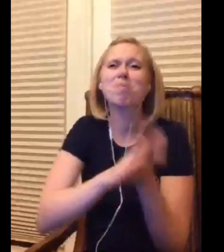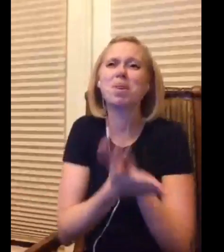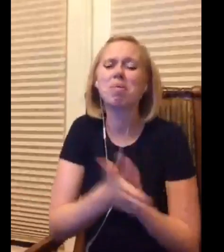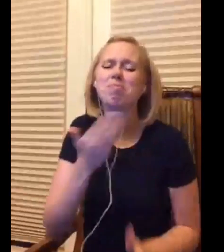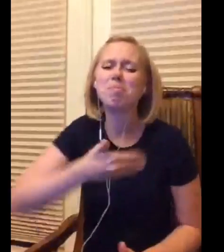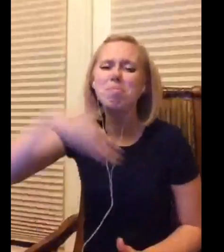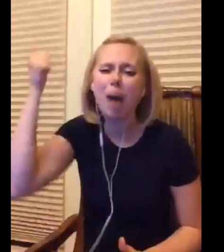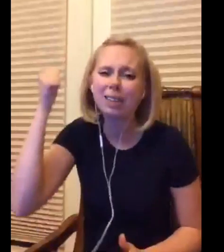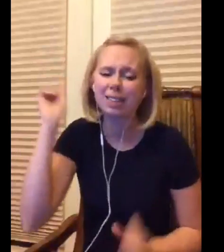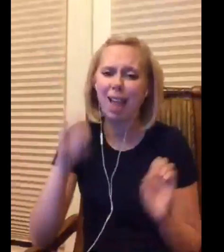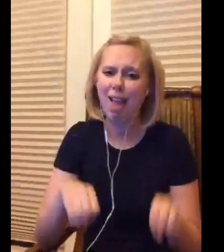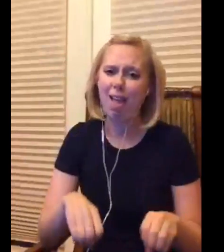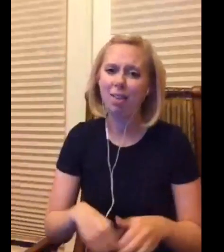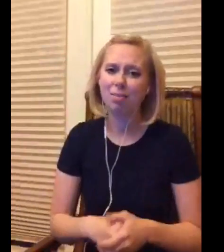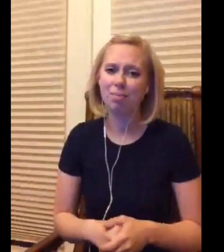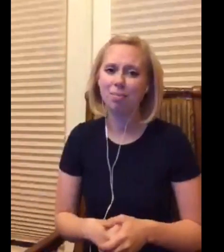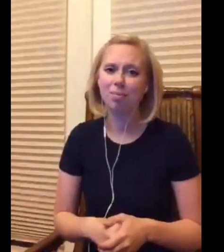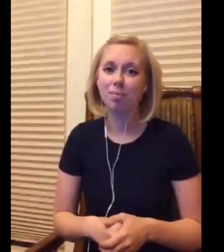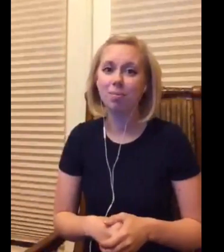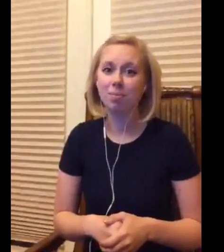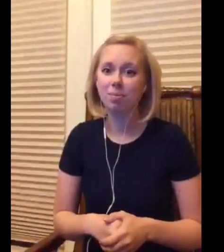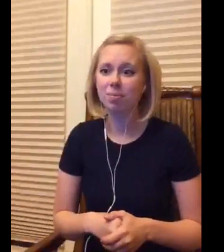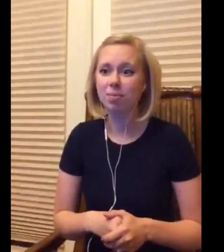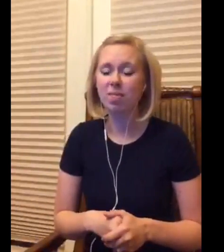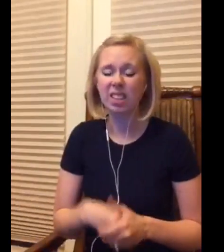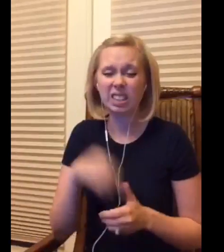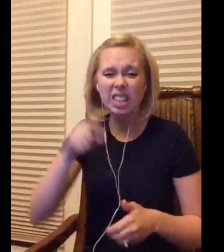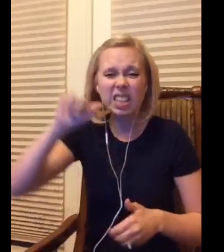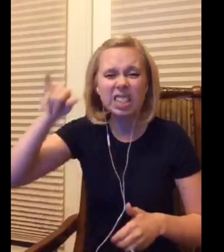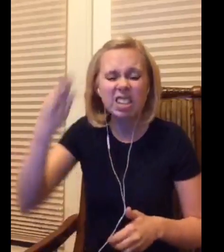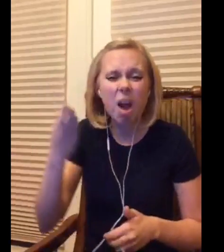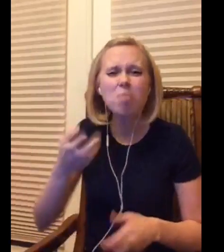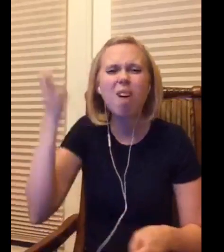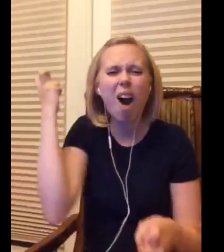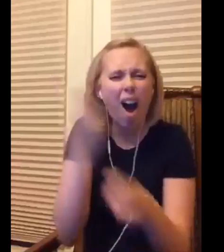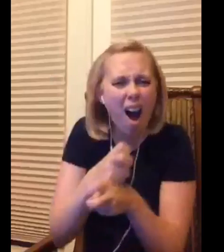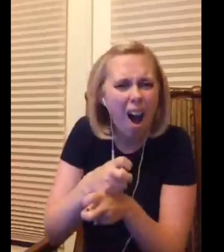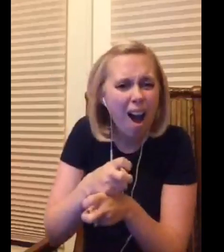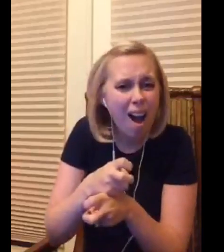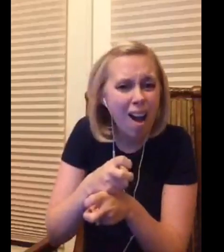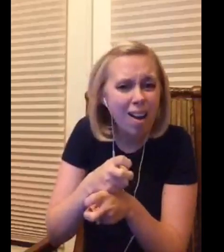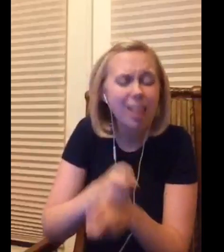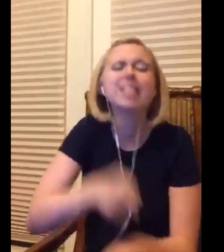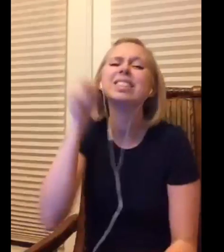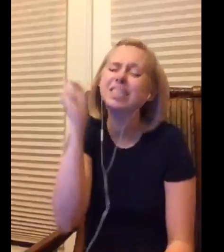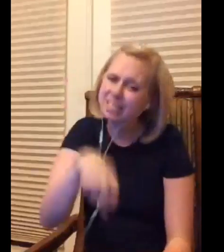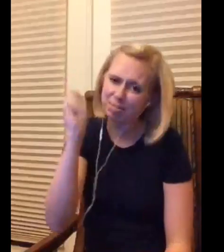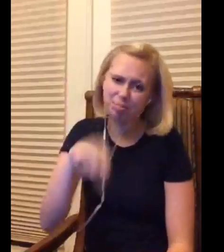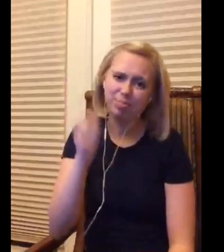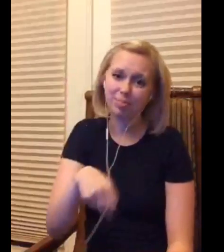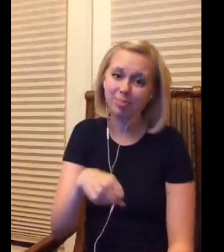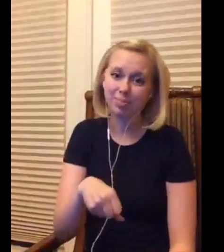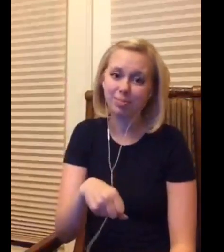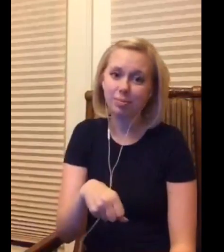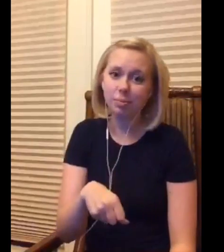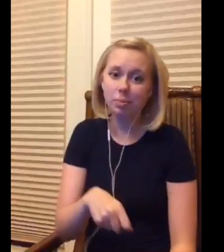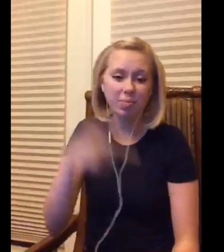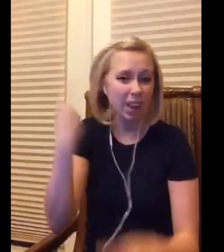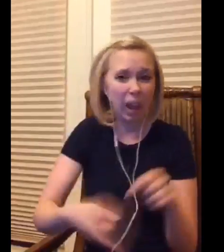can possibly be. Is this job tough? You betcha. Oh God, you betcha. But it is